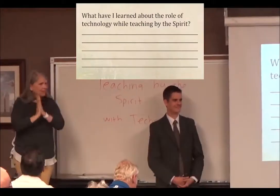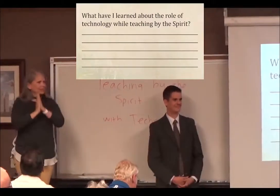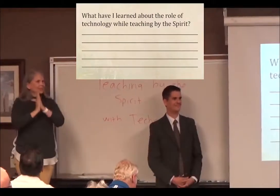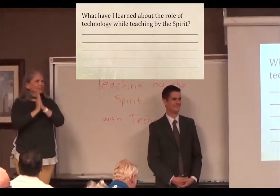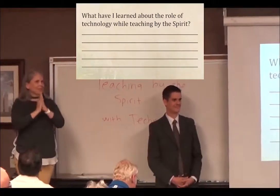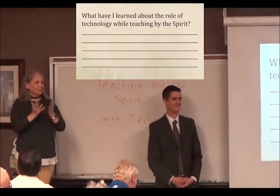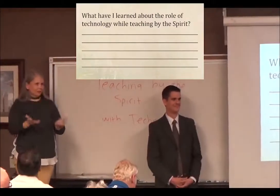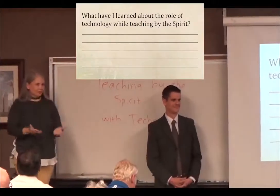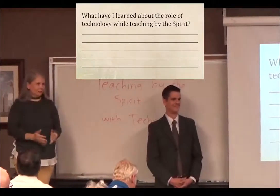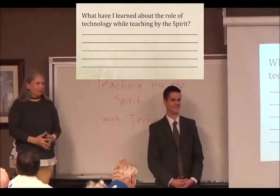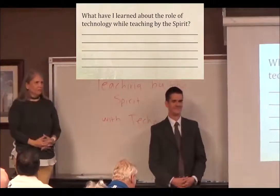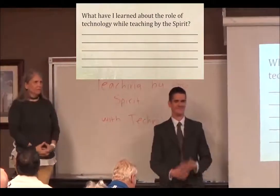ask.